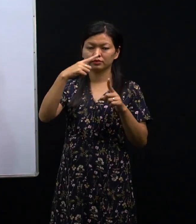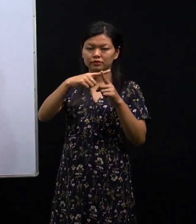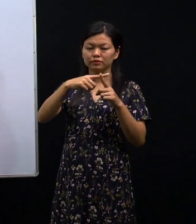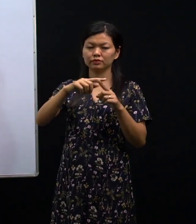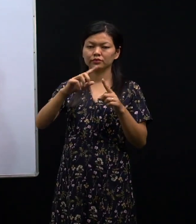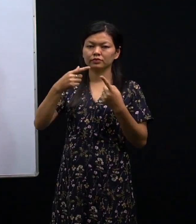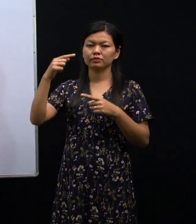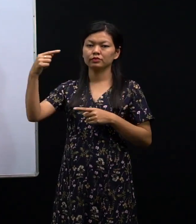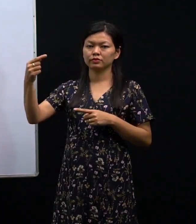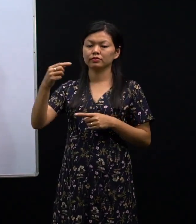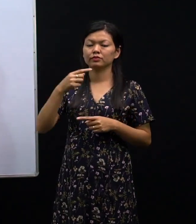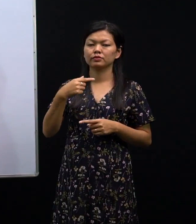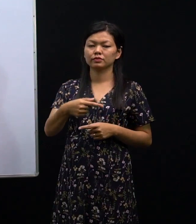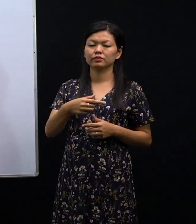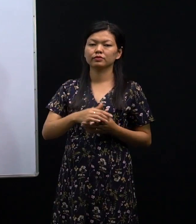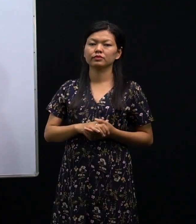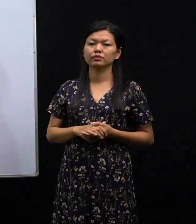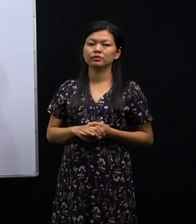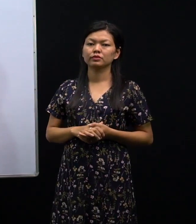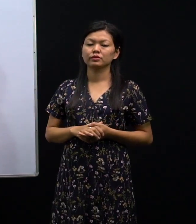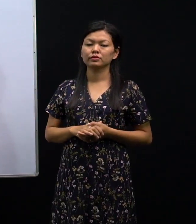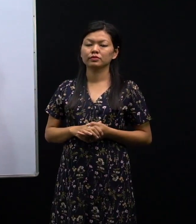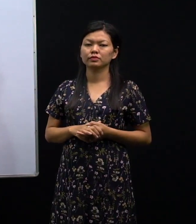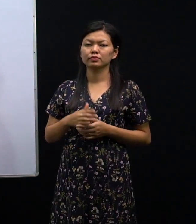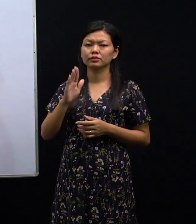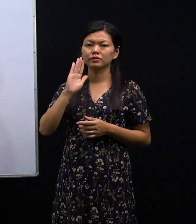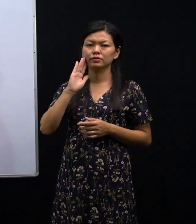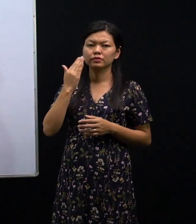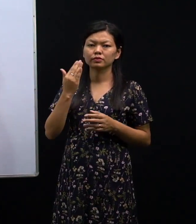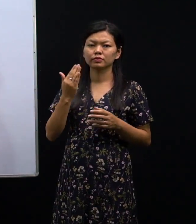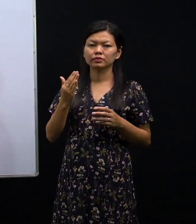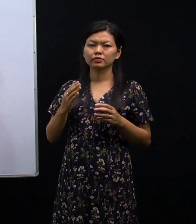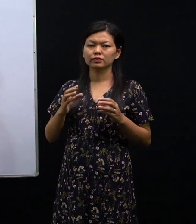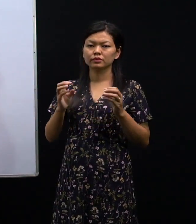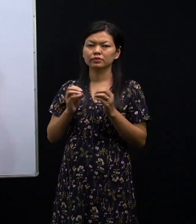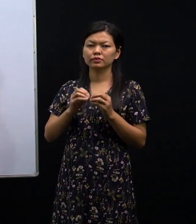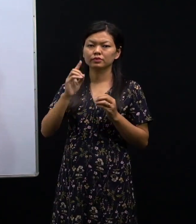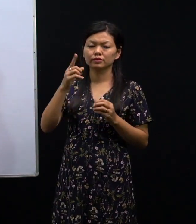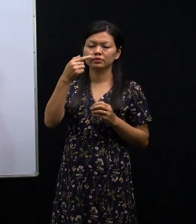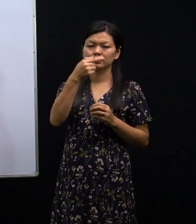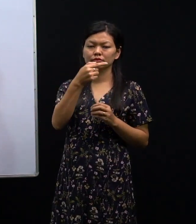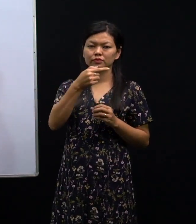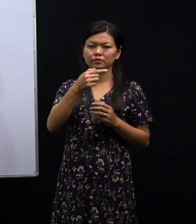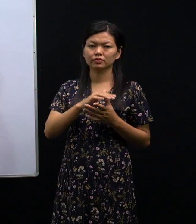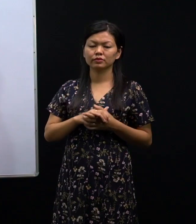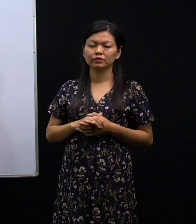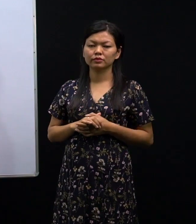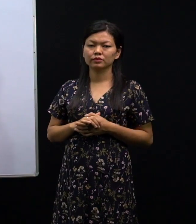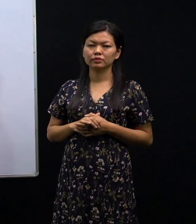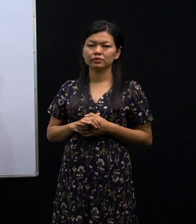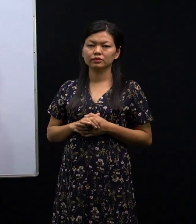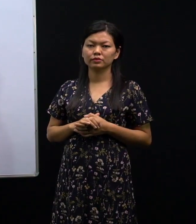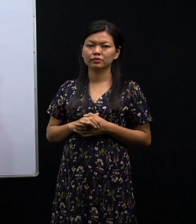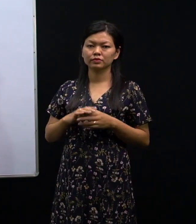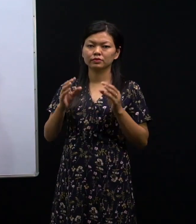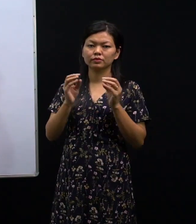minus. So odd power always come back. That's why whenever b power 1 is negative, see, b power 1 negative,